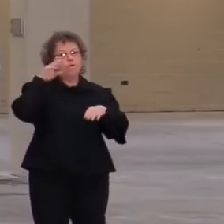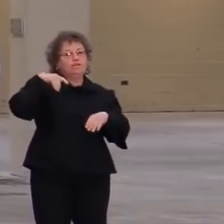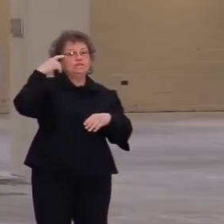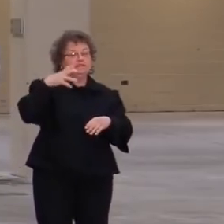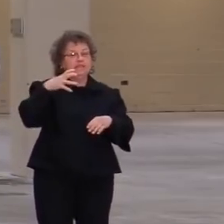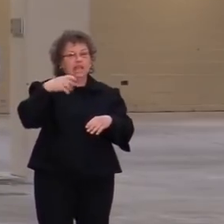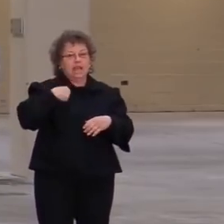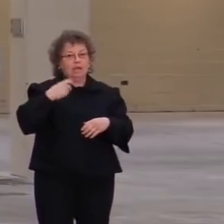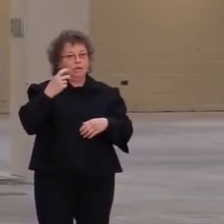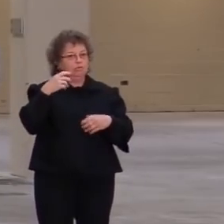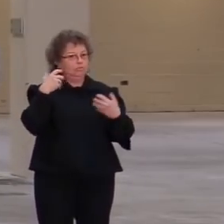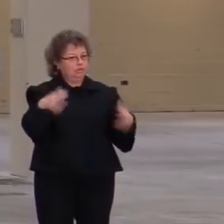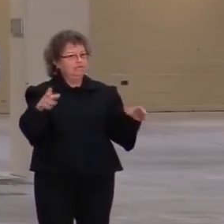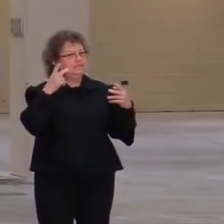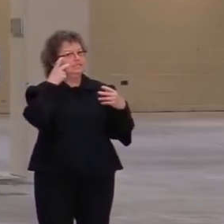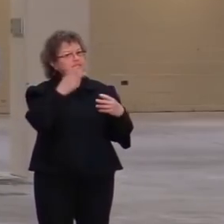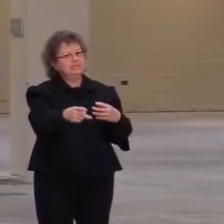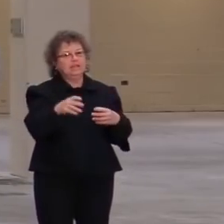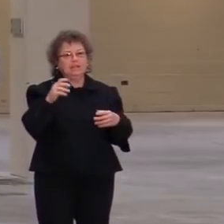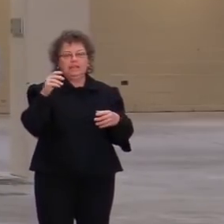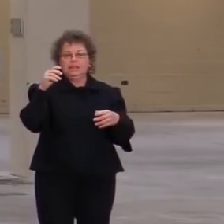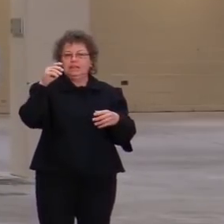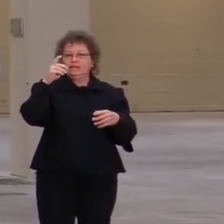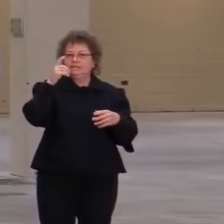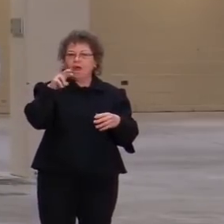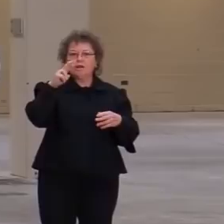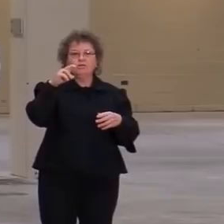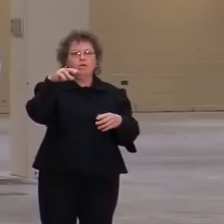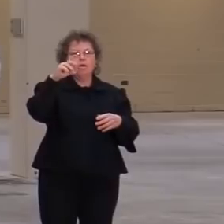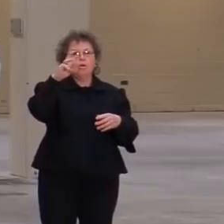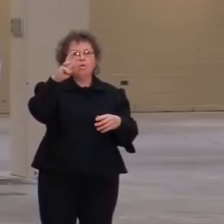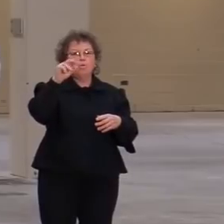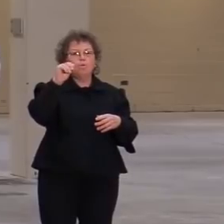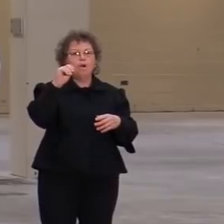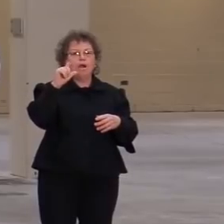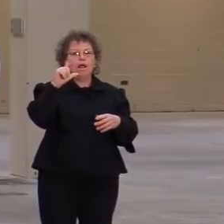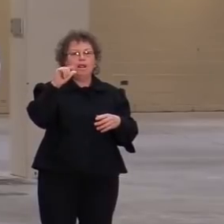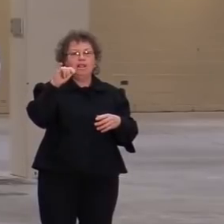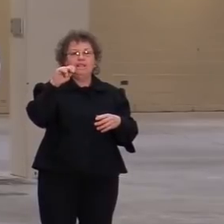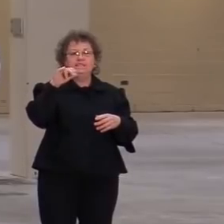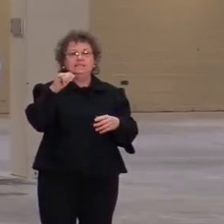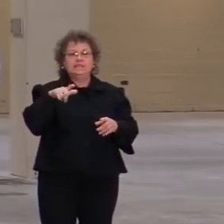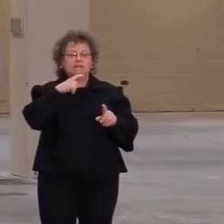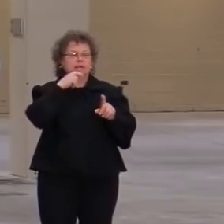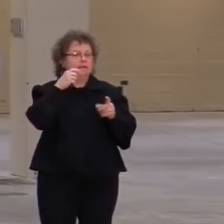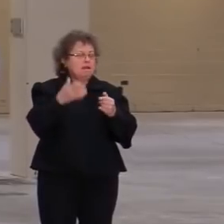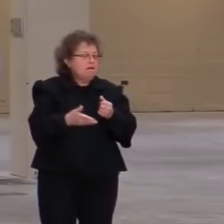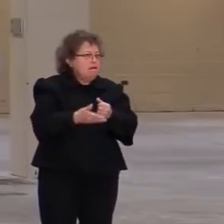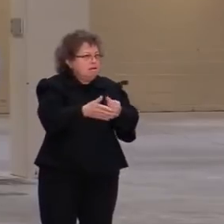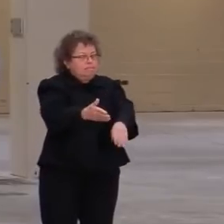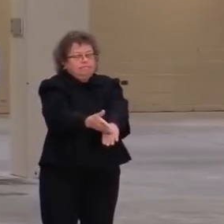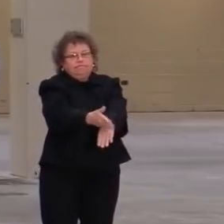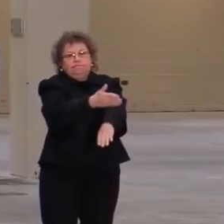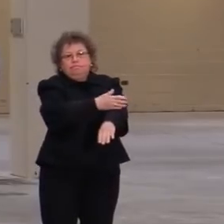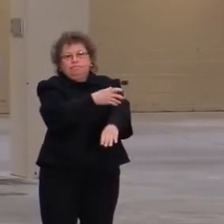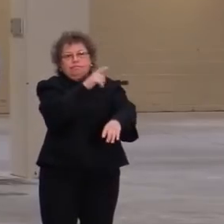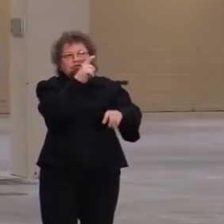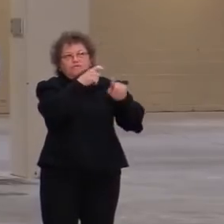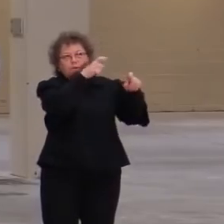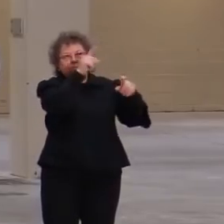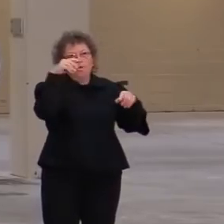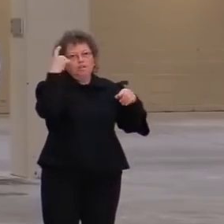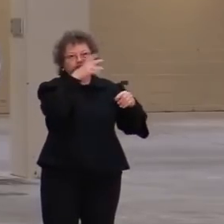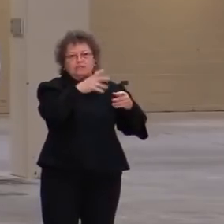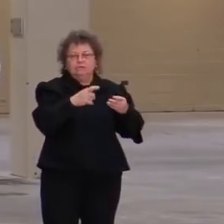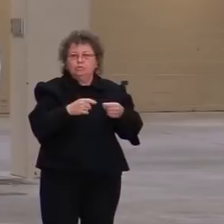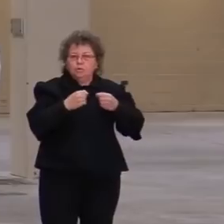tremendous impact she's had in ensuring that a public health message is delivered to the